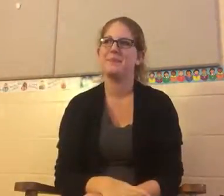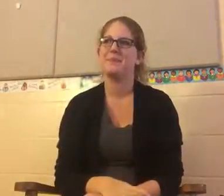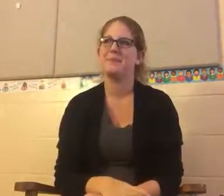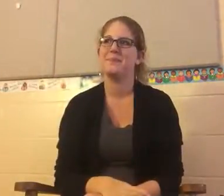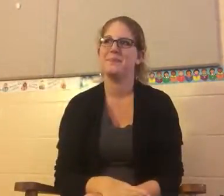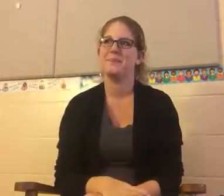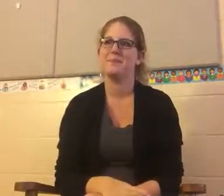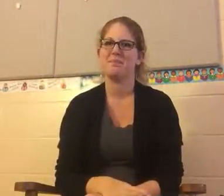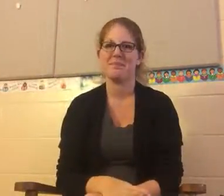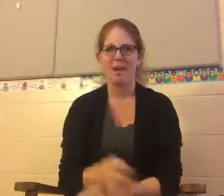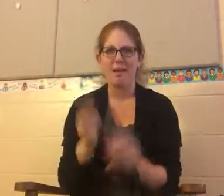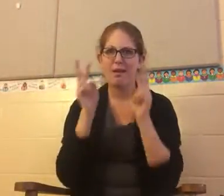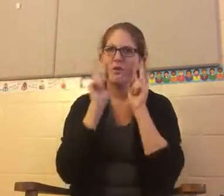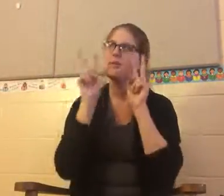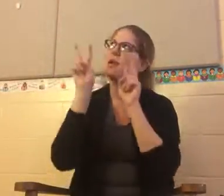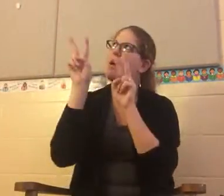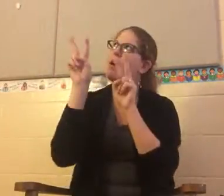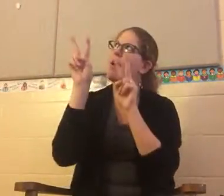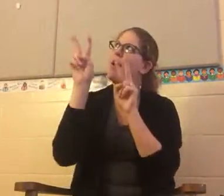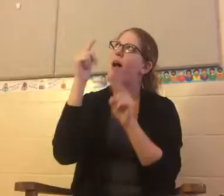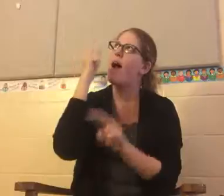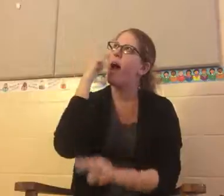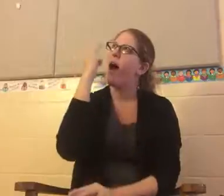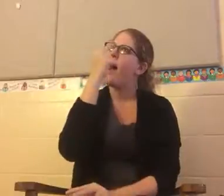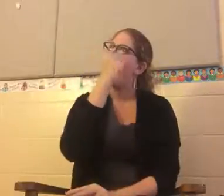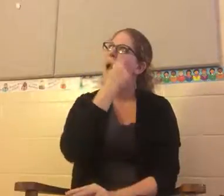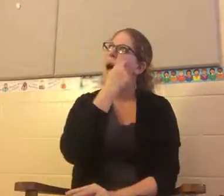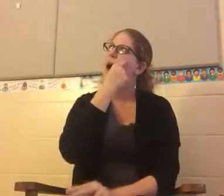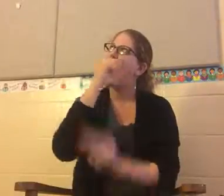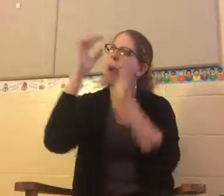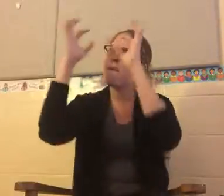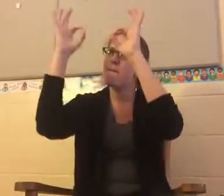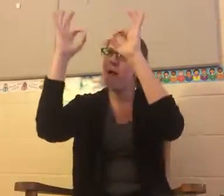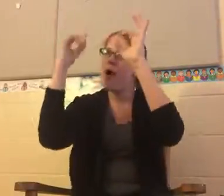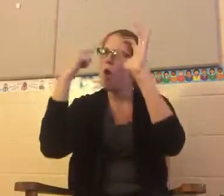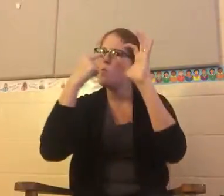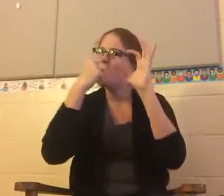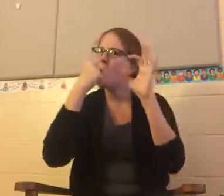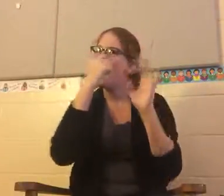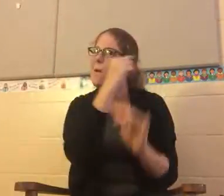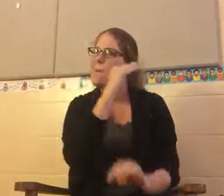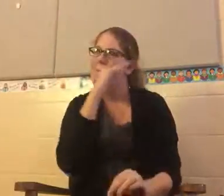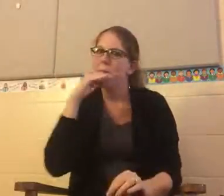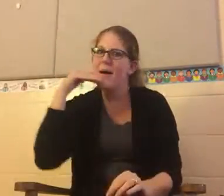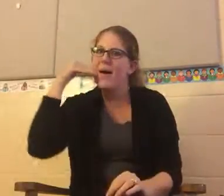Can you see what appears to be two eyes, a nose, and a mouth on this moon?